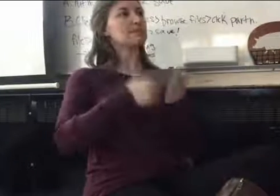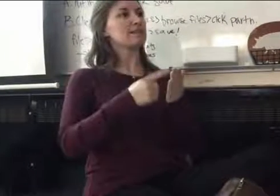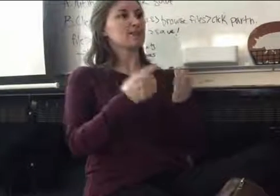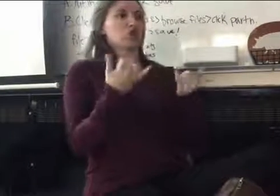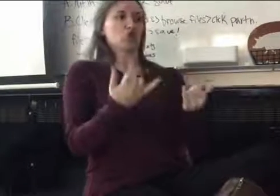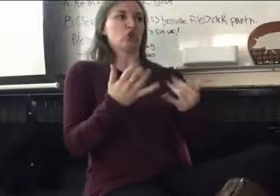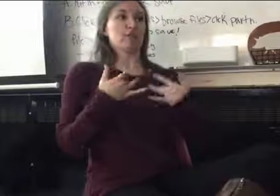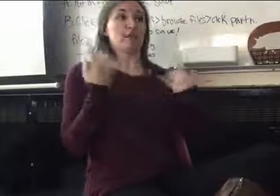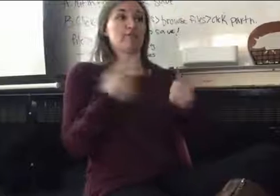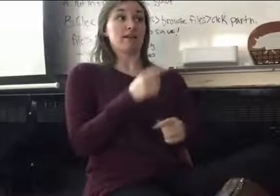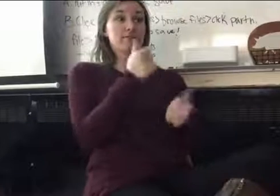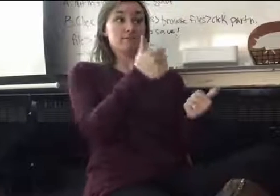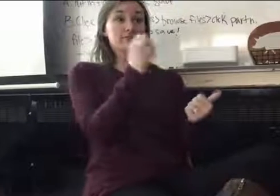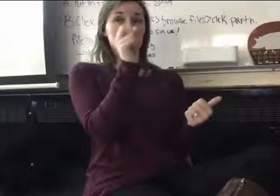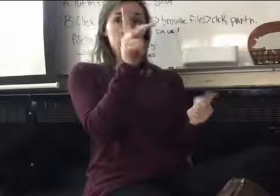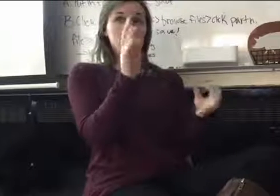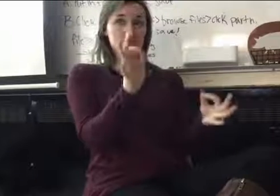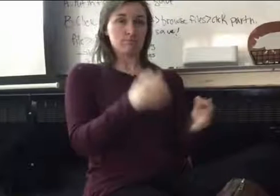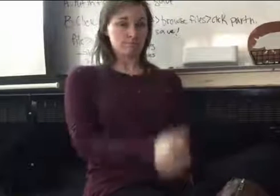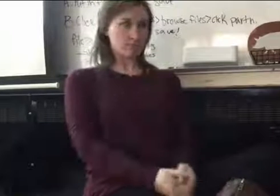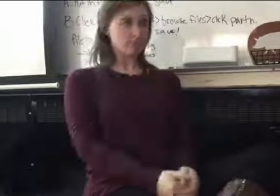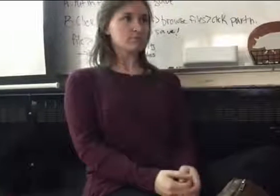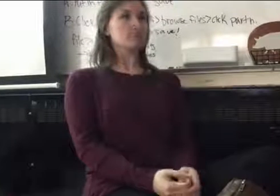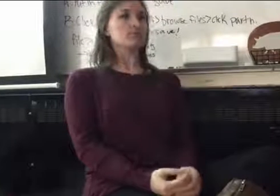good? Yes.